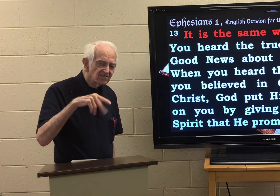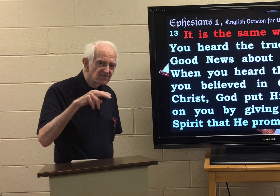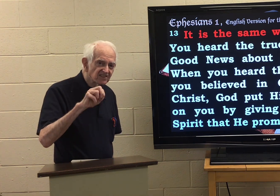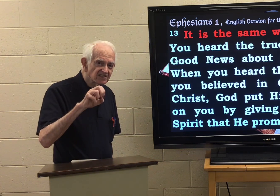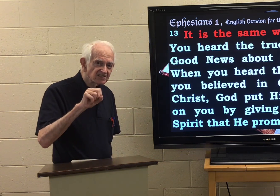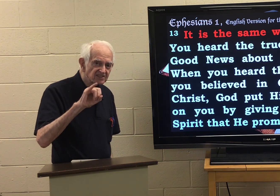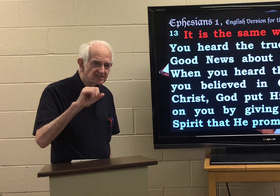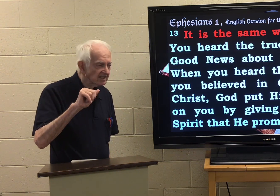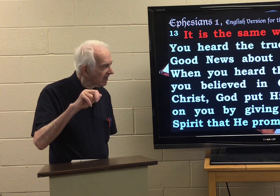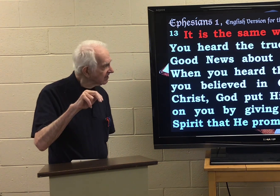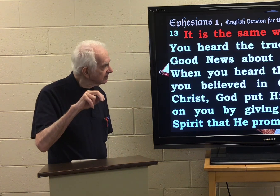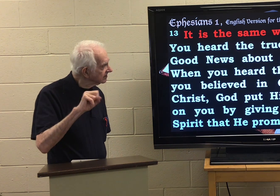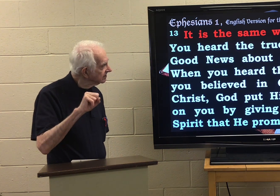Again, in Ephesians,